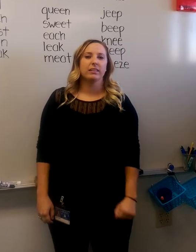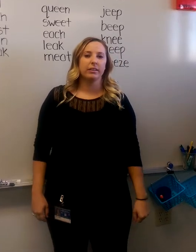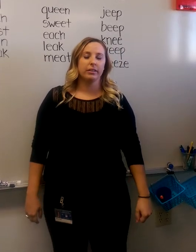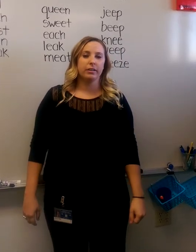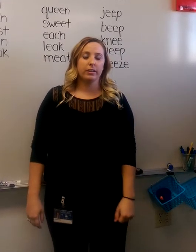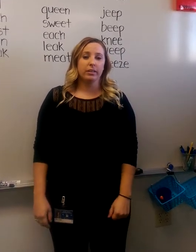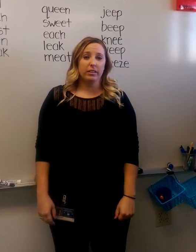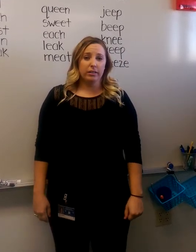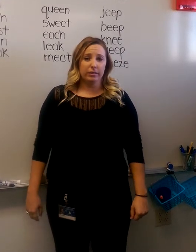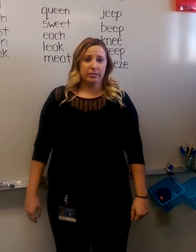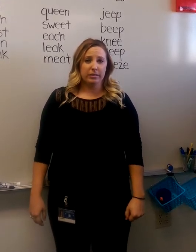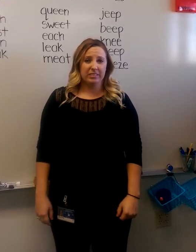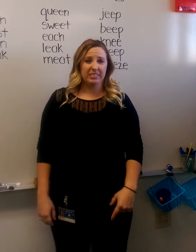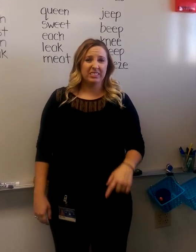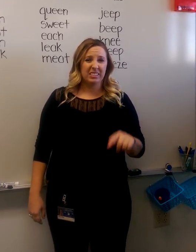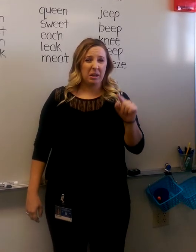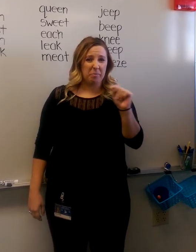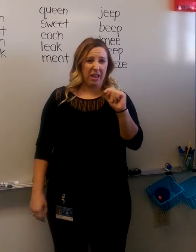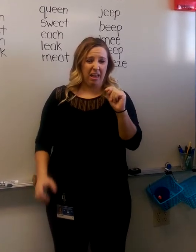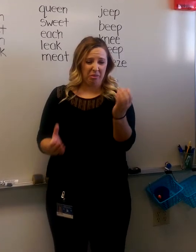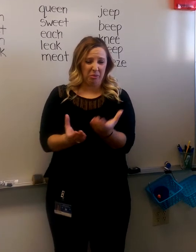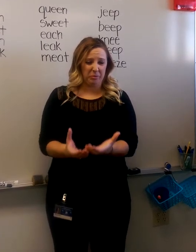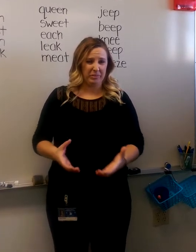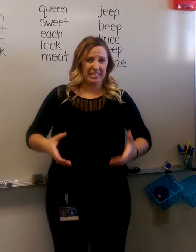The bathroom faucet has a leak.